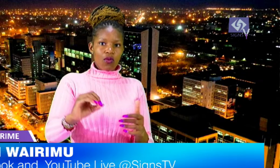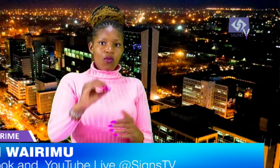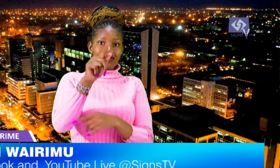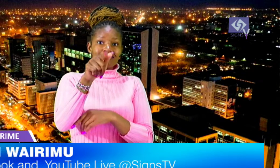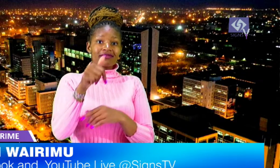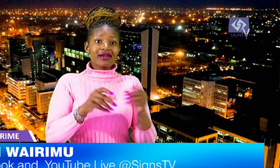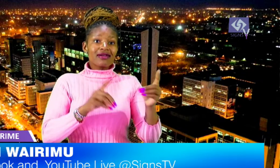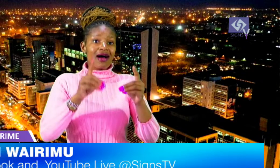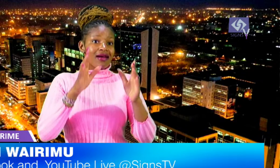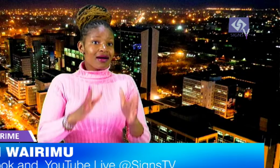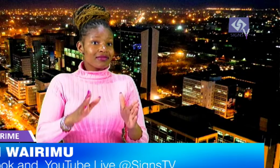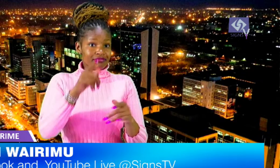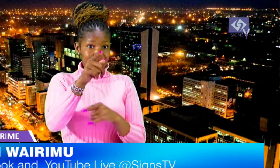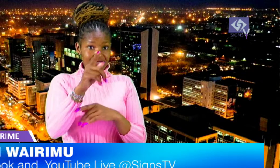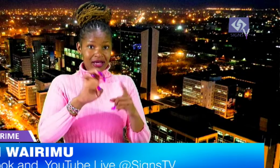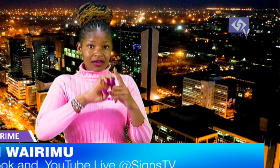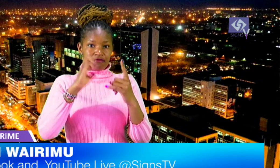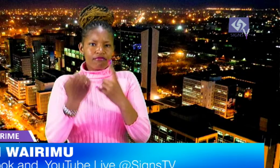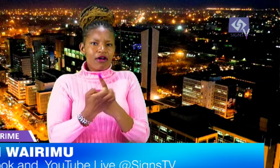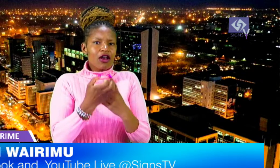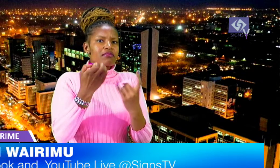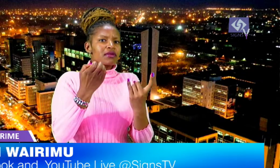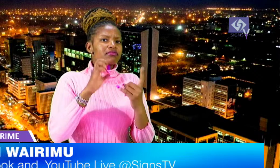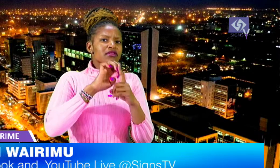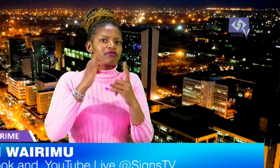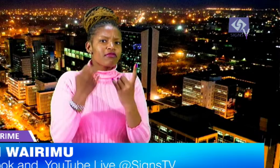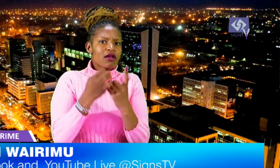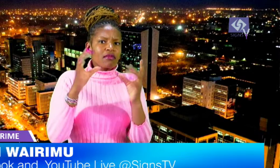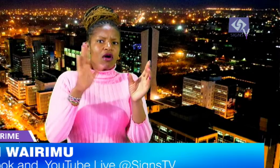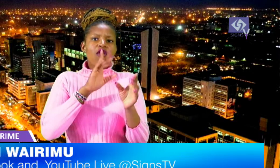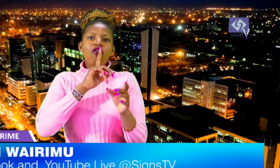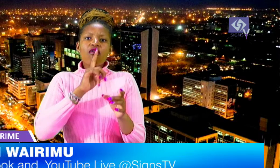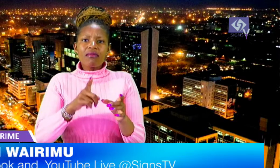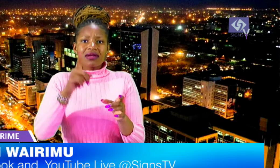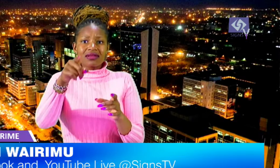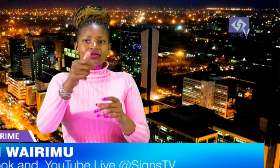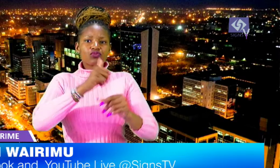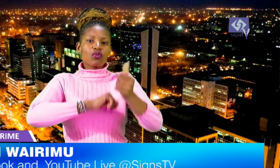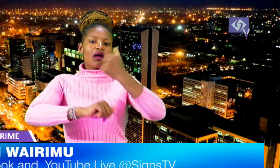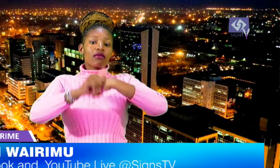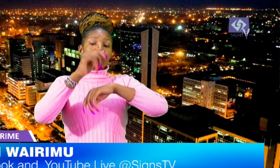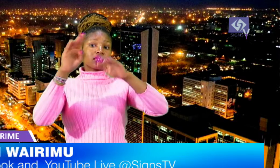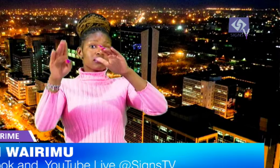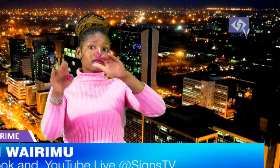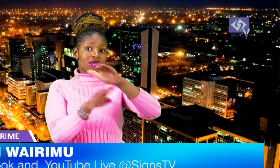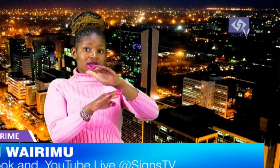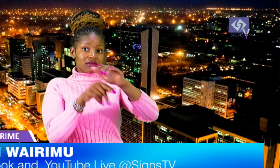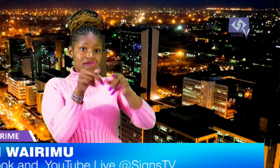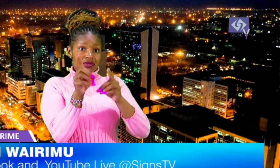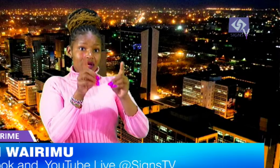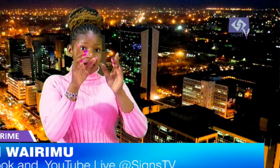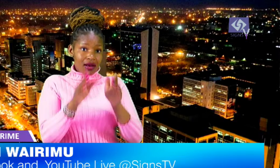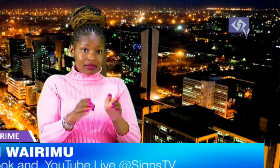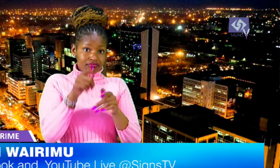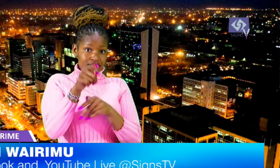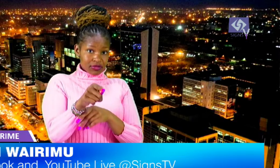and Acting Deputy Director of Compliance, Senior Environmental Officer, and the Head of Environmental